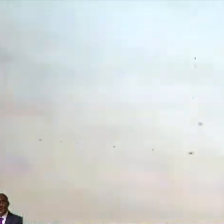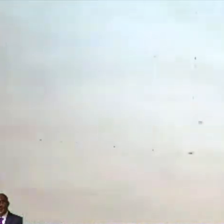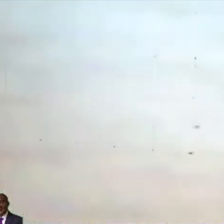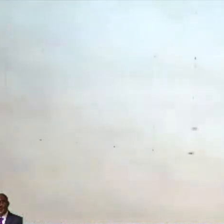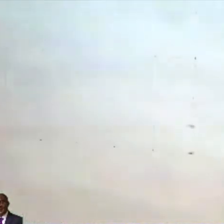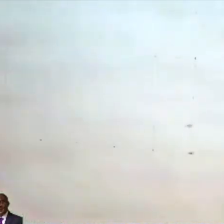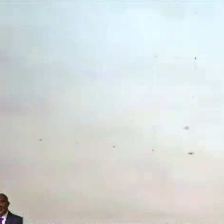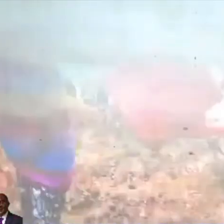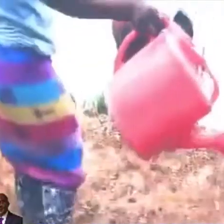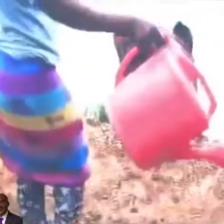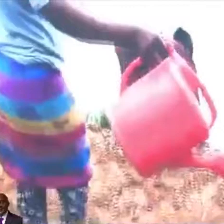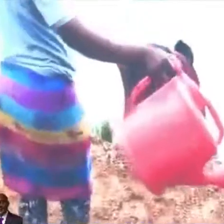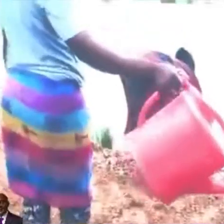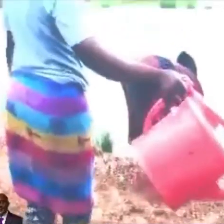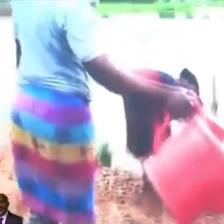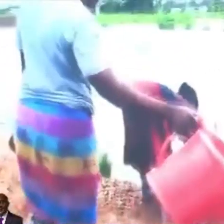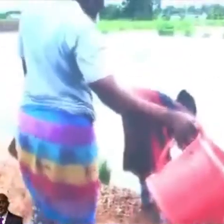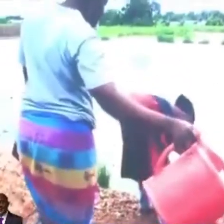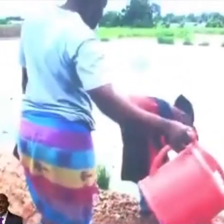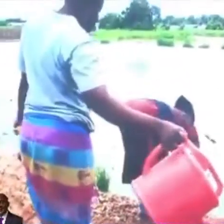the Savannah region.